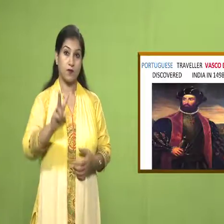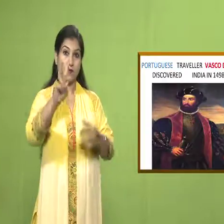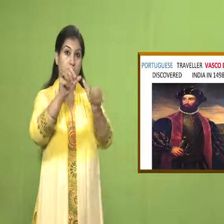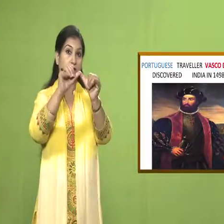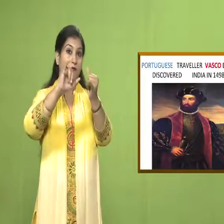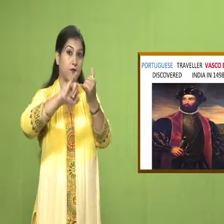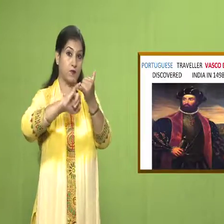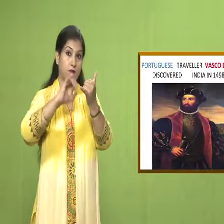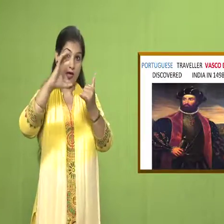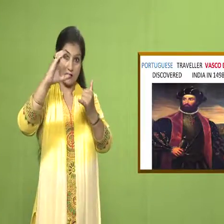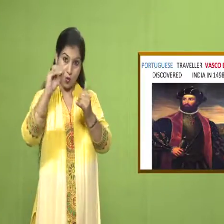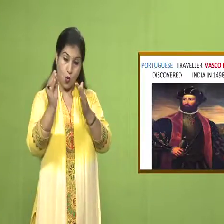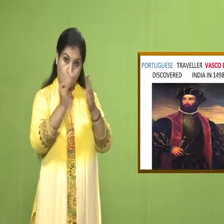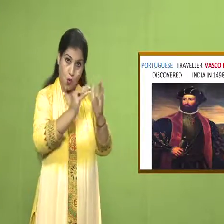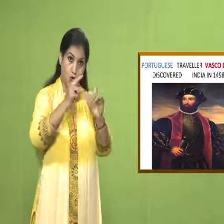Vasco da Gama,